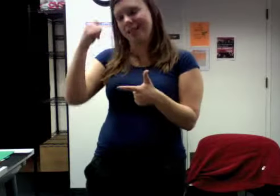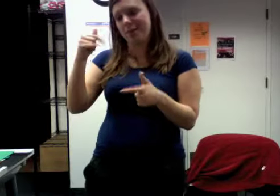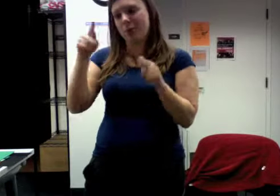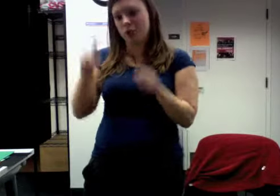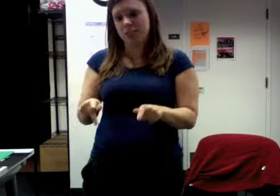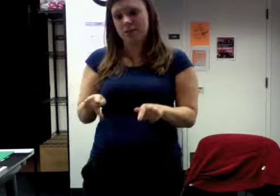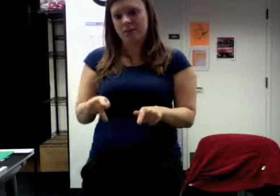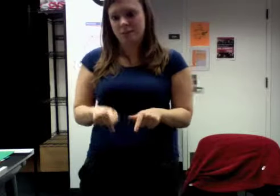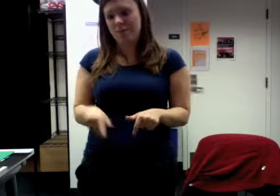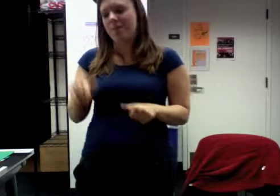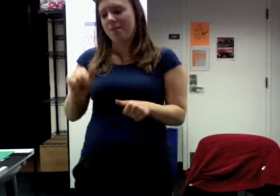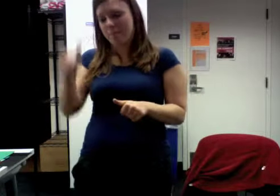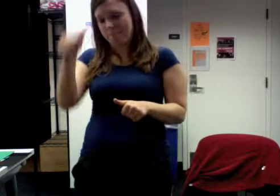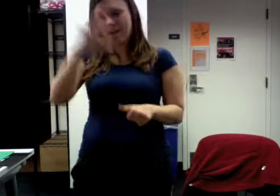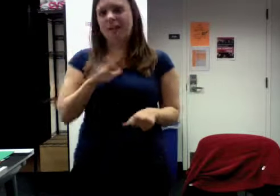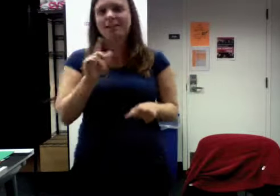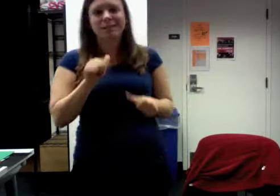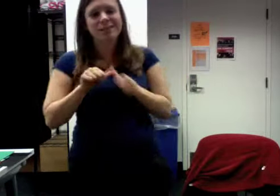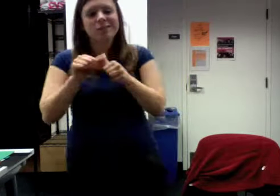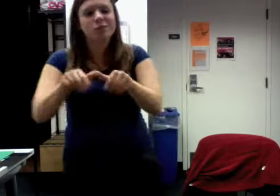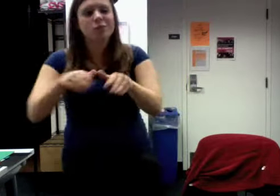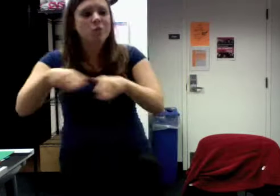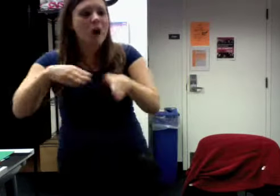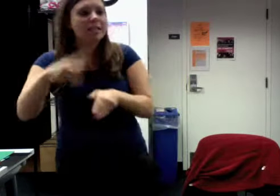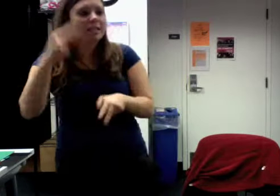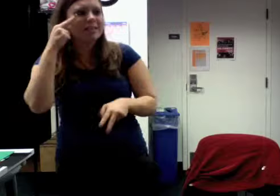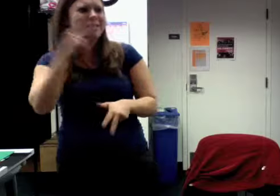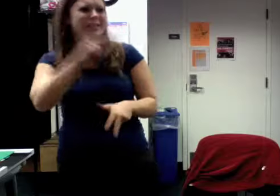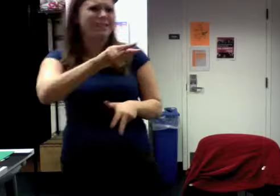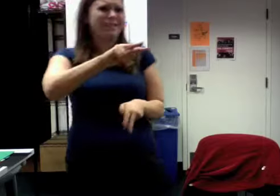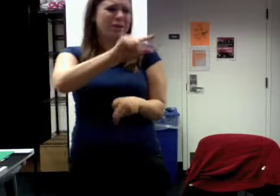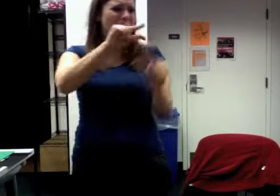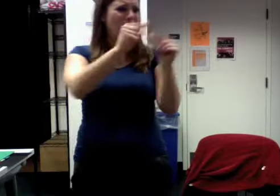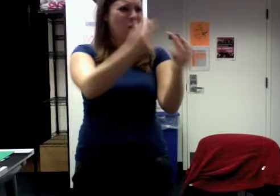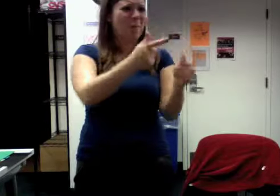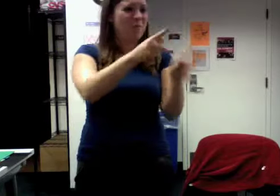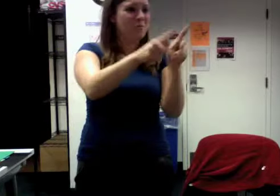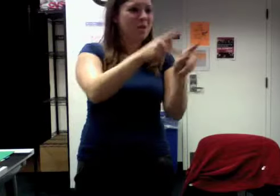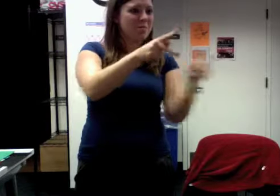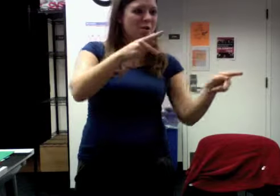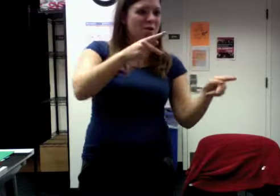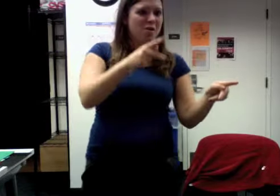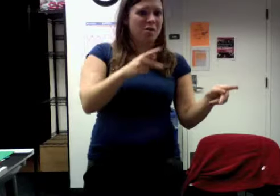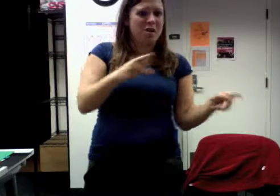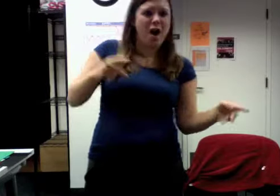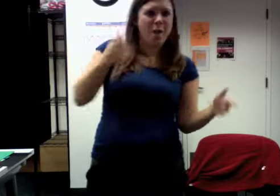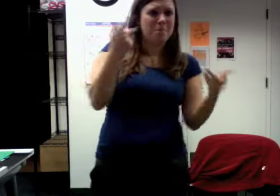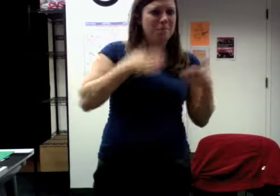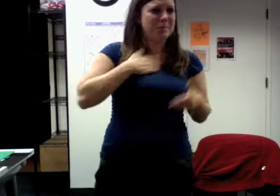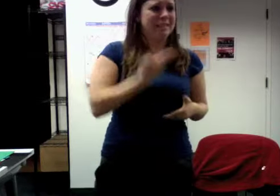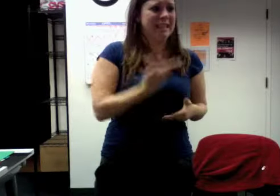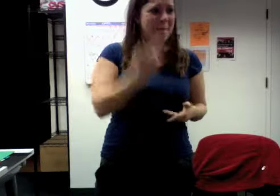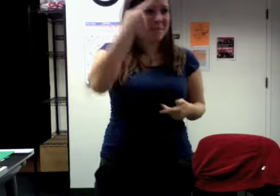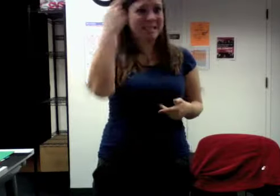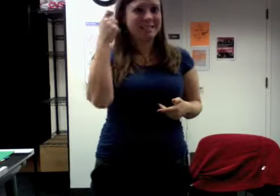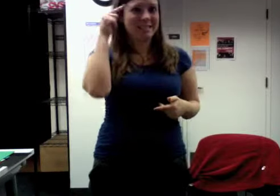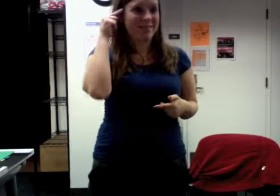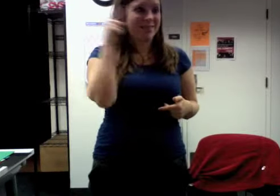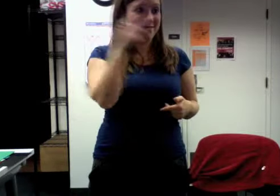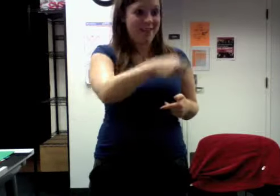it, he gets chased out of town. So now he's met more than three sillier than the three at home, and he has got to go home and marry his sweetheart because he is a man of his